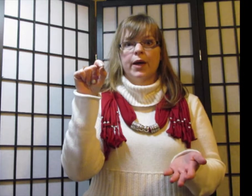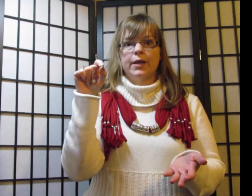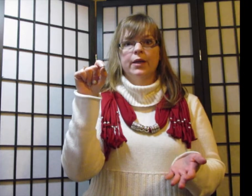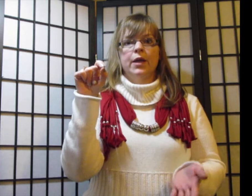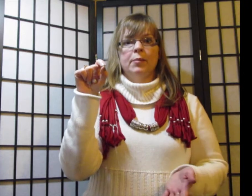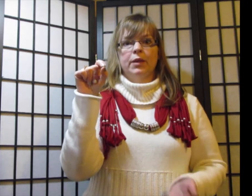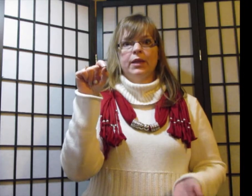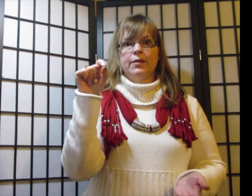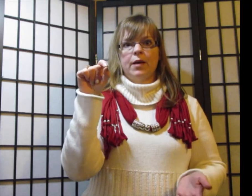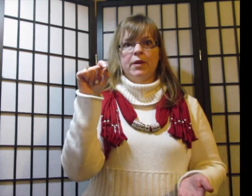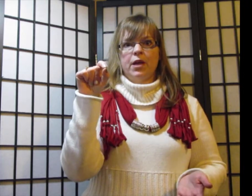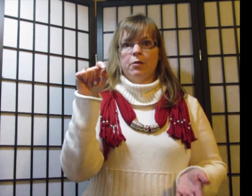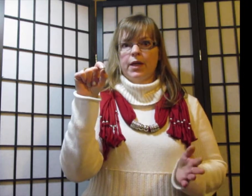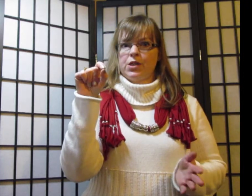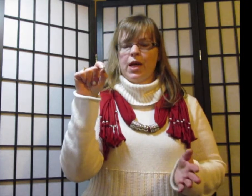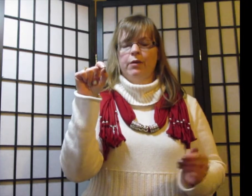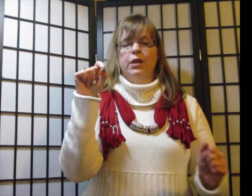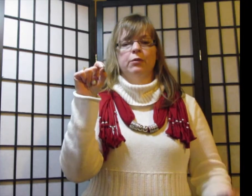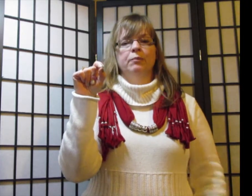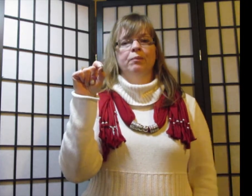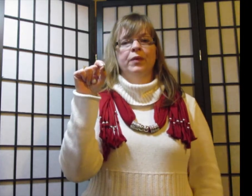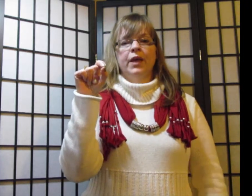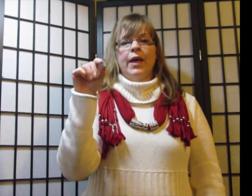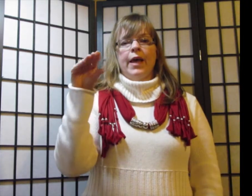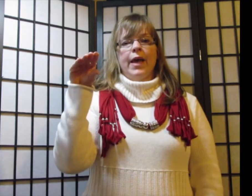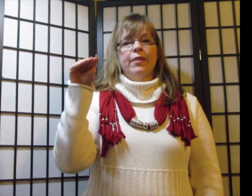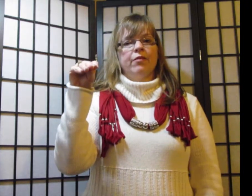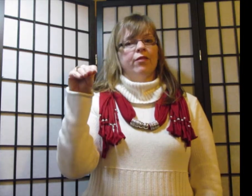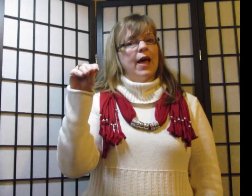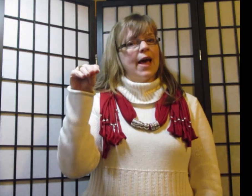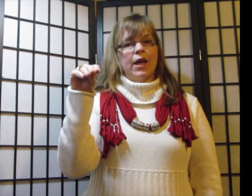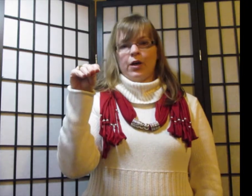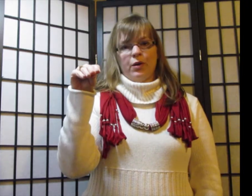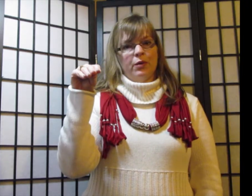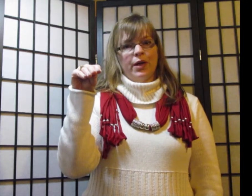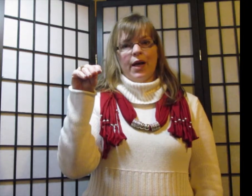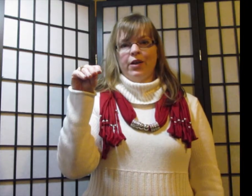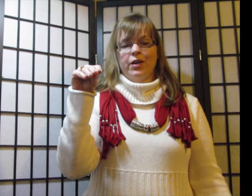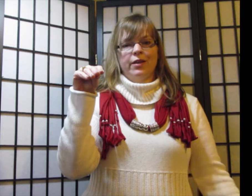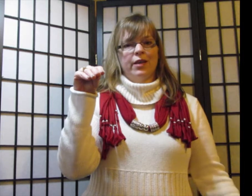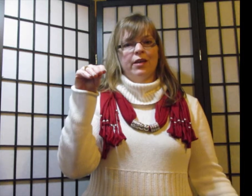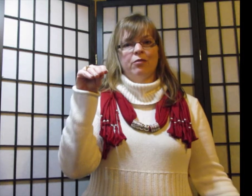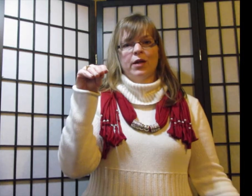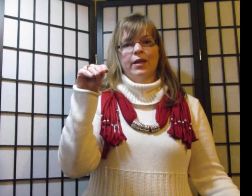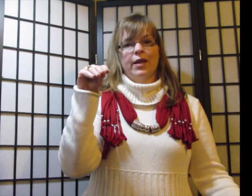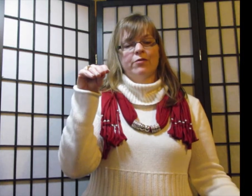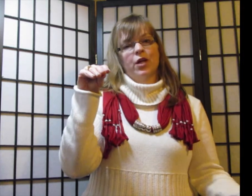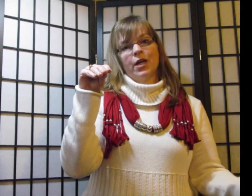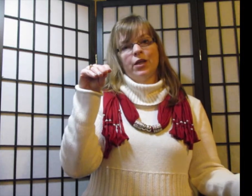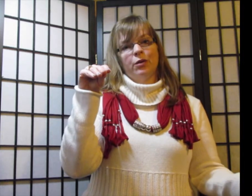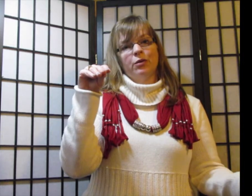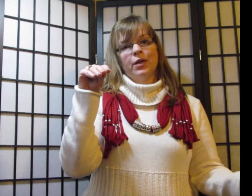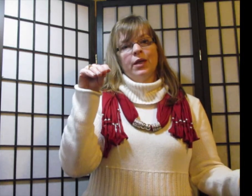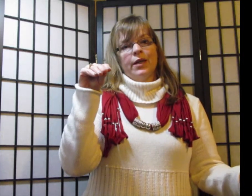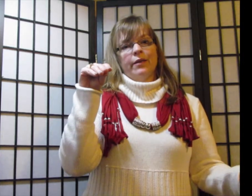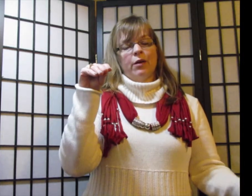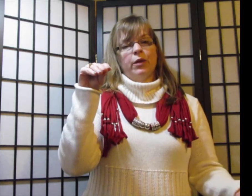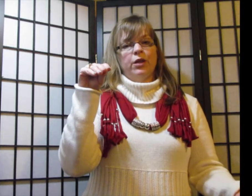one, please let me know when I chat with you. And the flat O, I couldn't think of one that I've taught you that we use